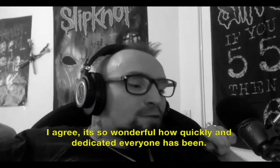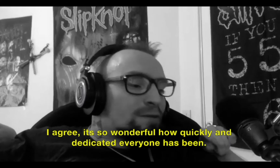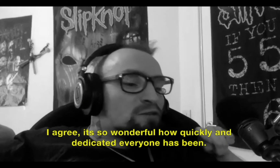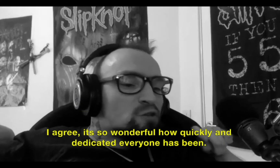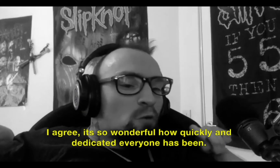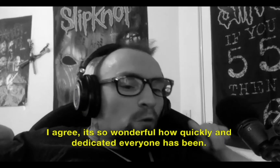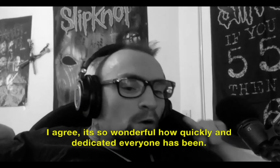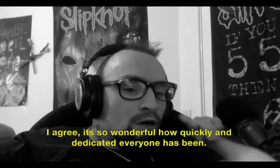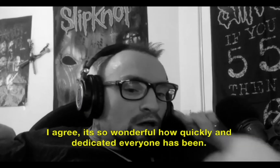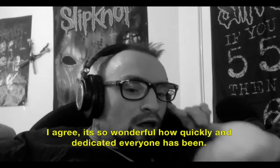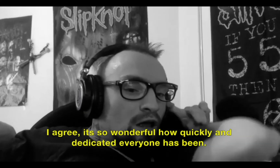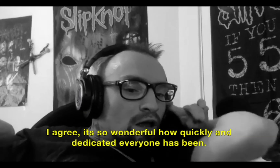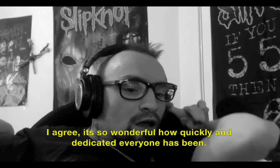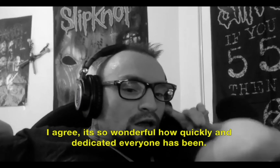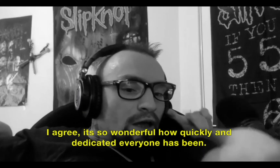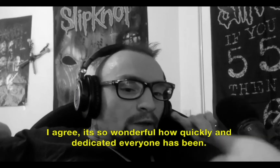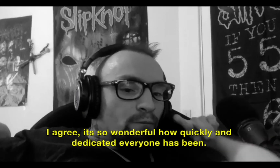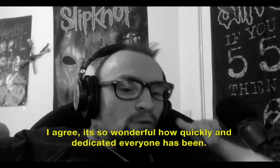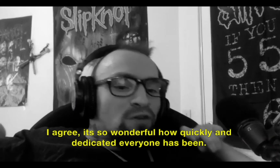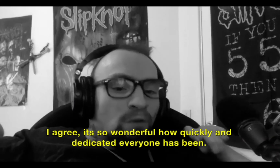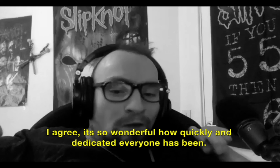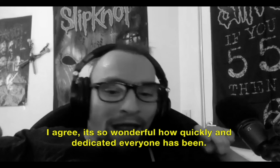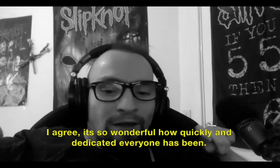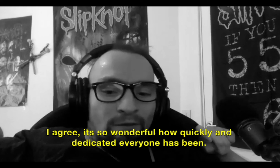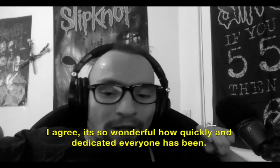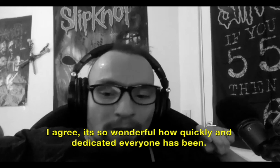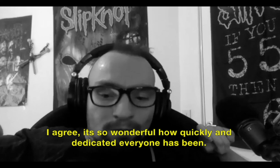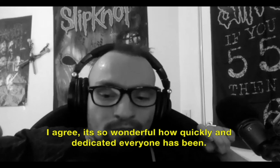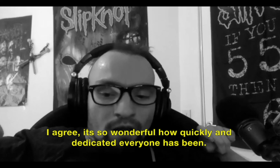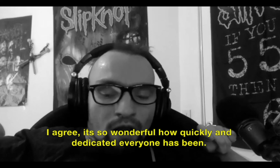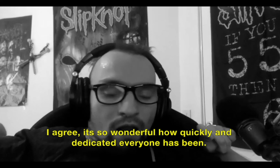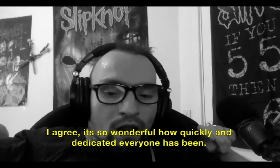agree, it's been so wonderful to kind of